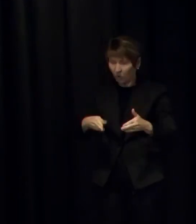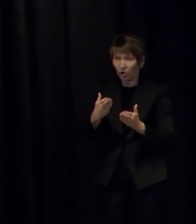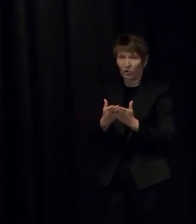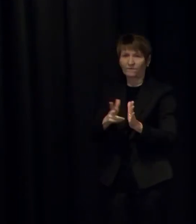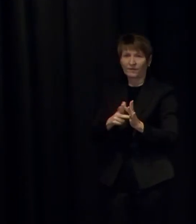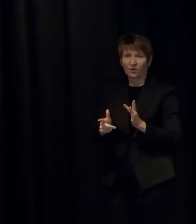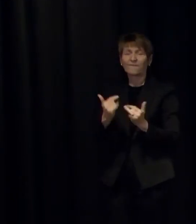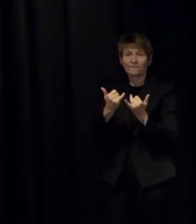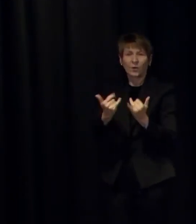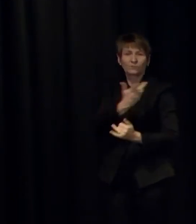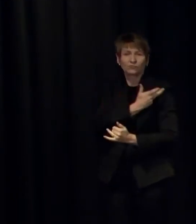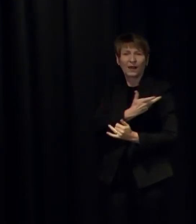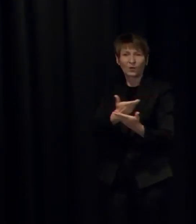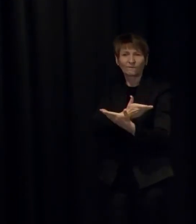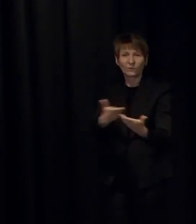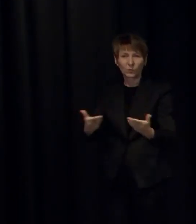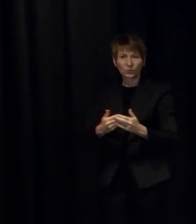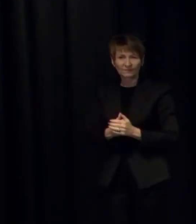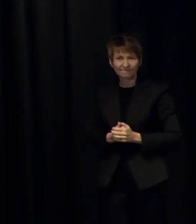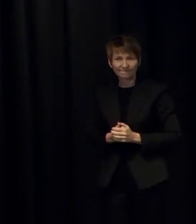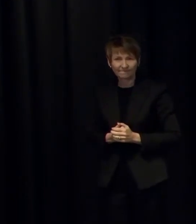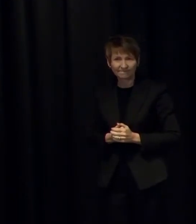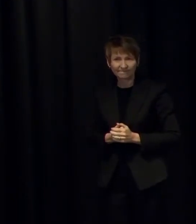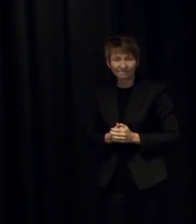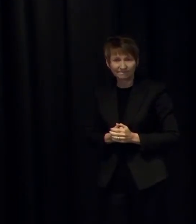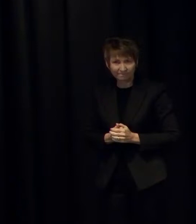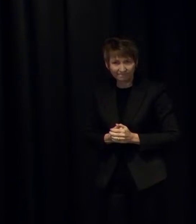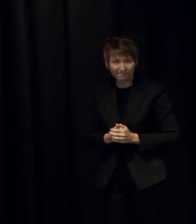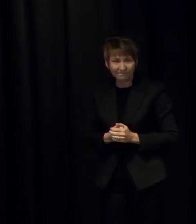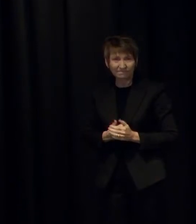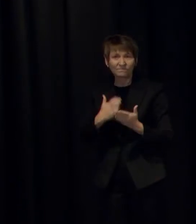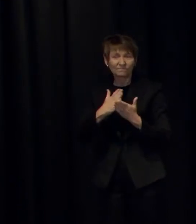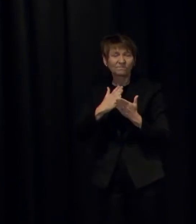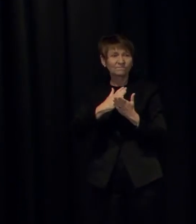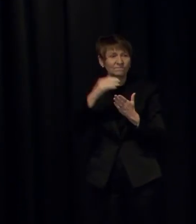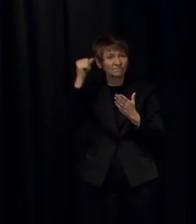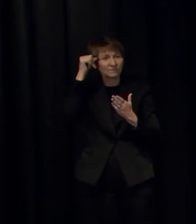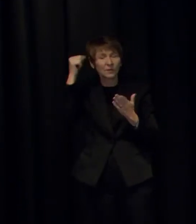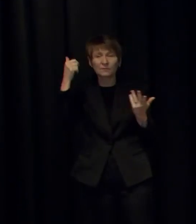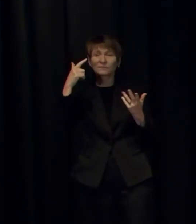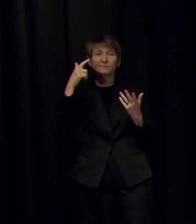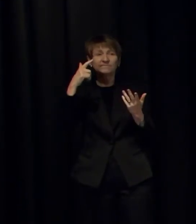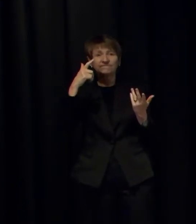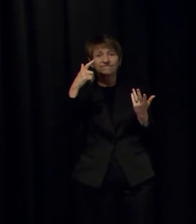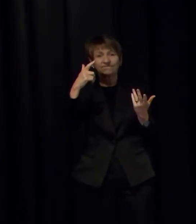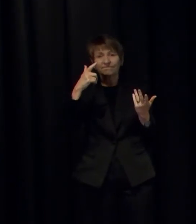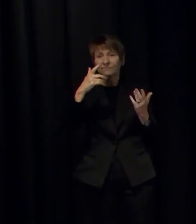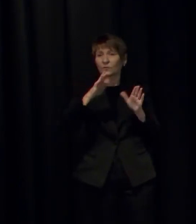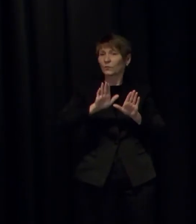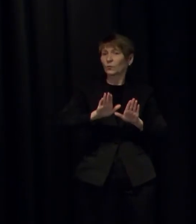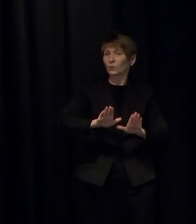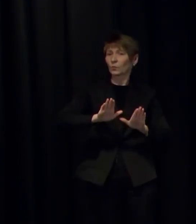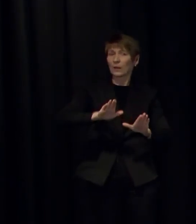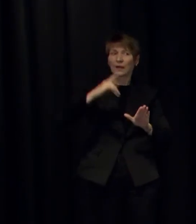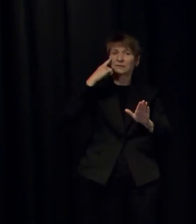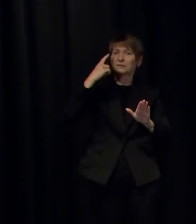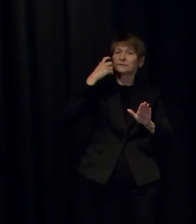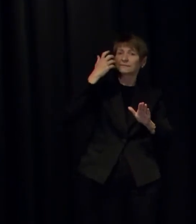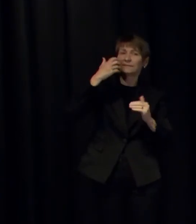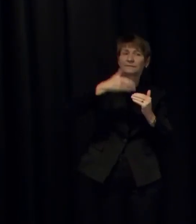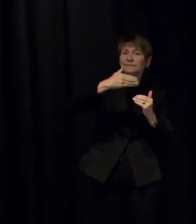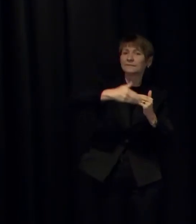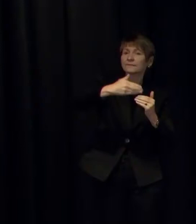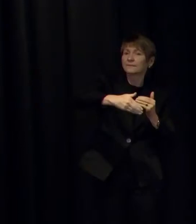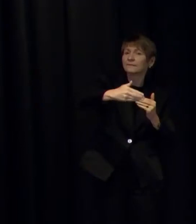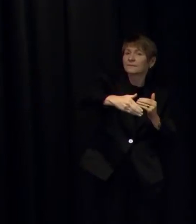this. We didn't have Mickleham at the beginning of this pandemic. We will have Mickleham at the beginning of the next one, whenever that might be. We